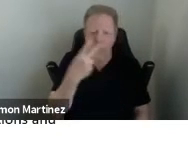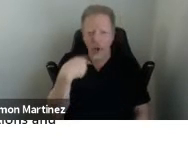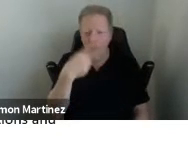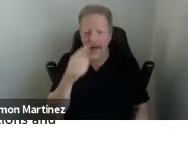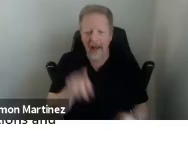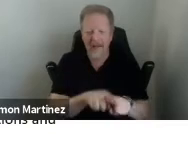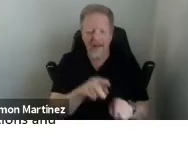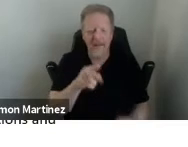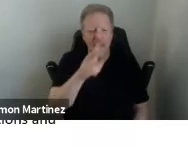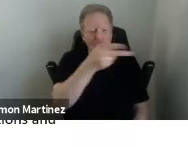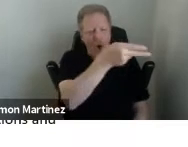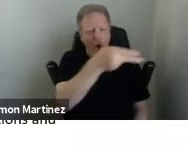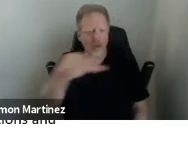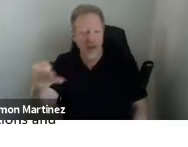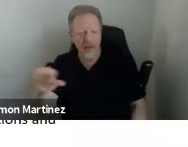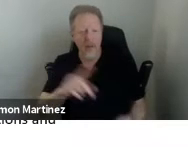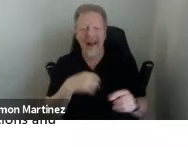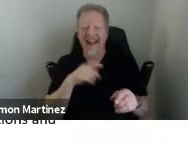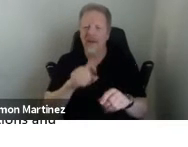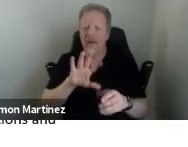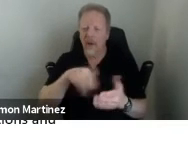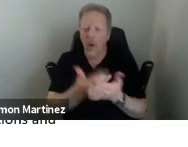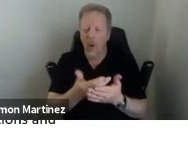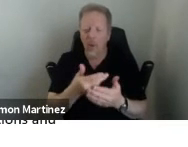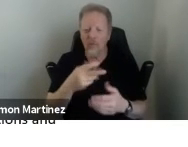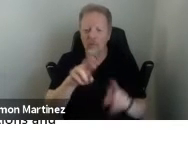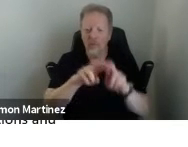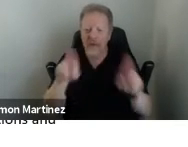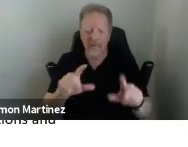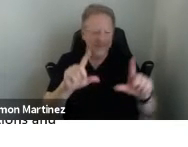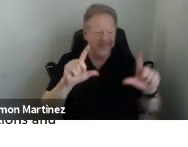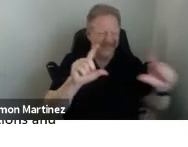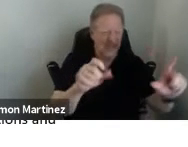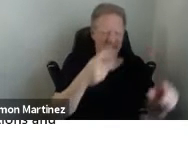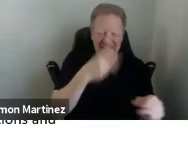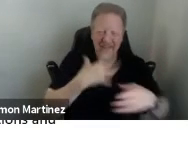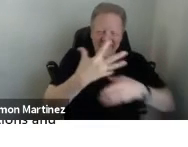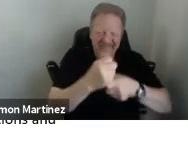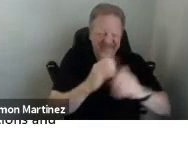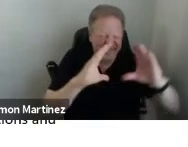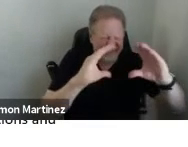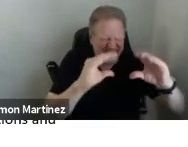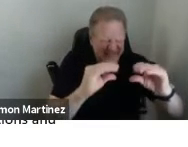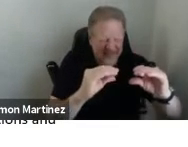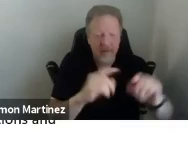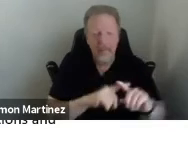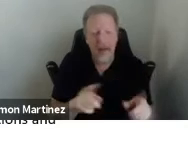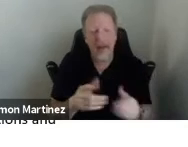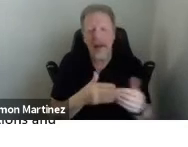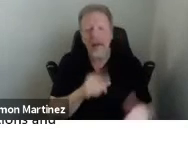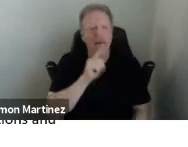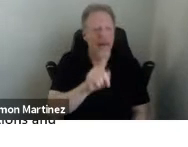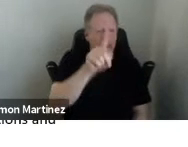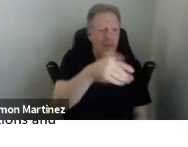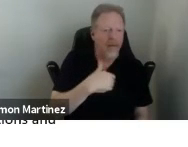horizontal as this, but it's just so I can get the whole resume in so you can see it all. But see on top you have